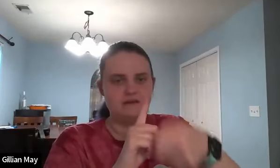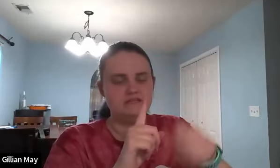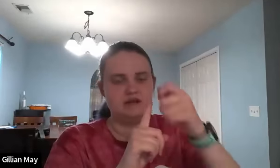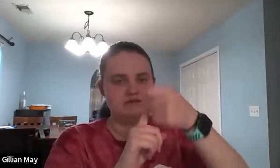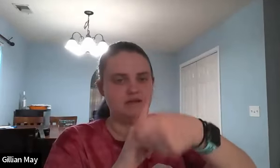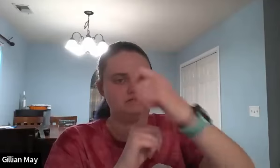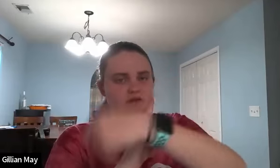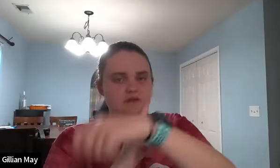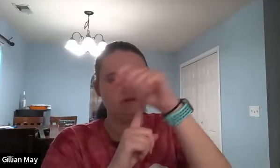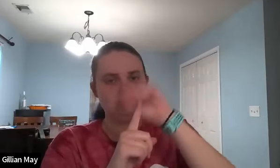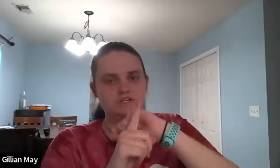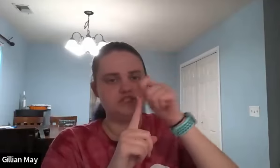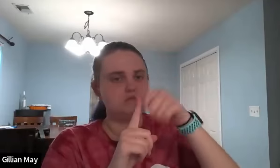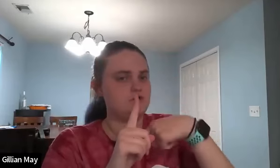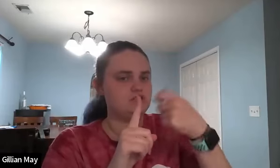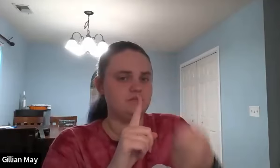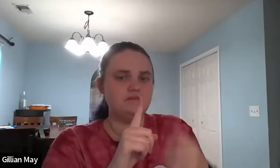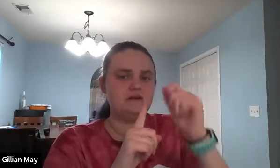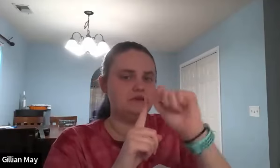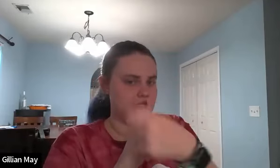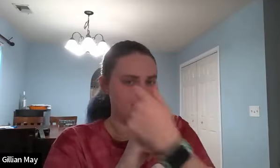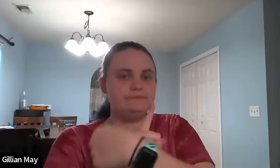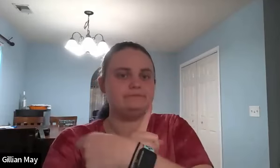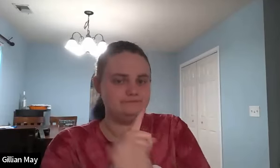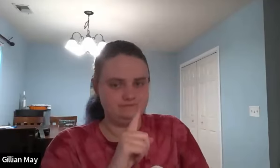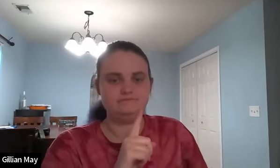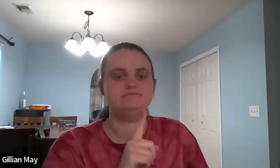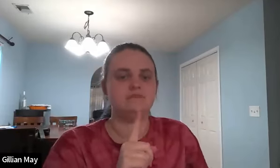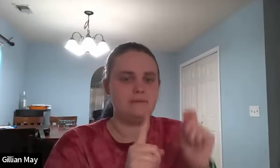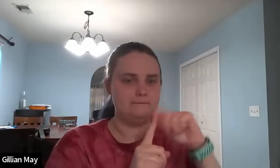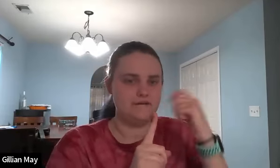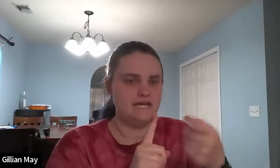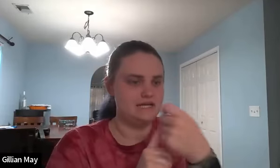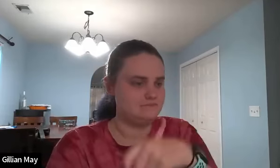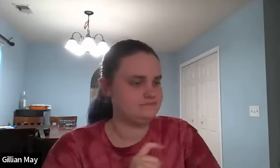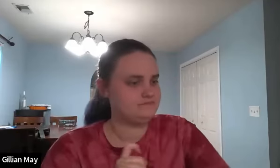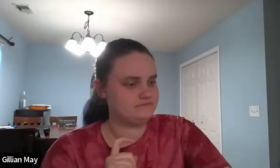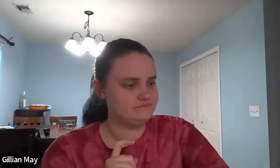did not have it right. But it's just the motion of peeling a banana. Banana.